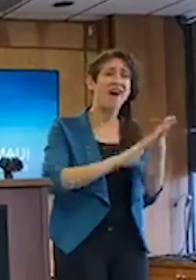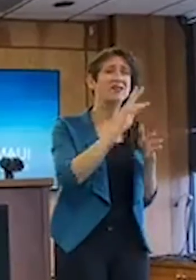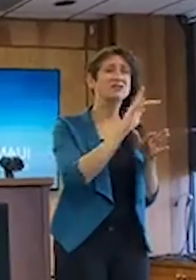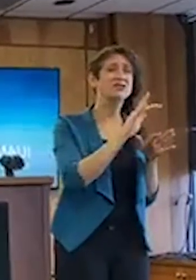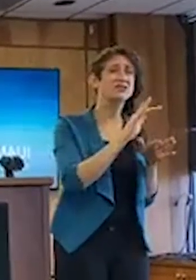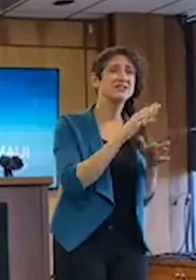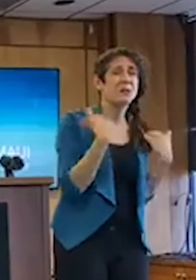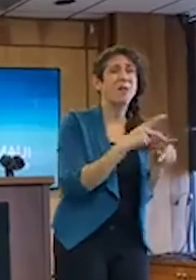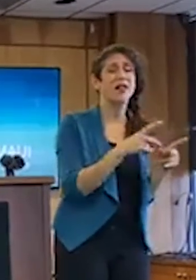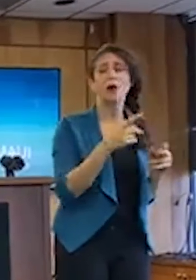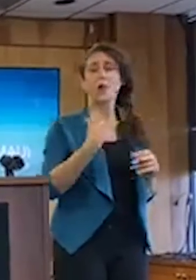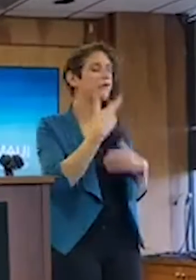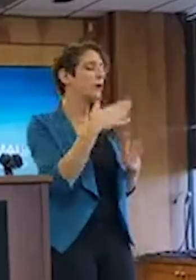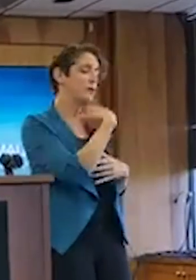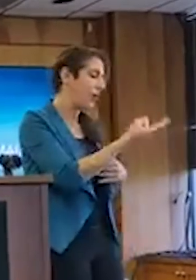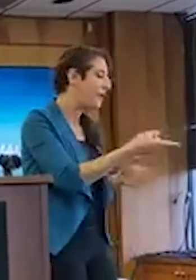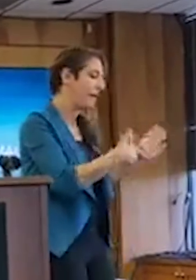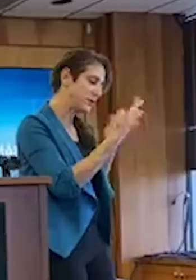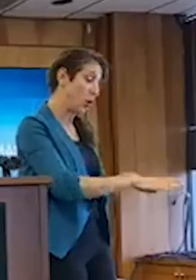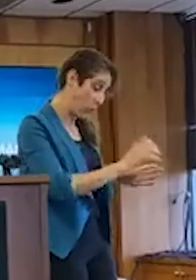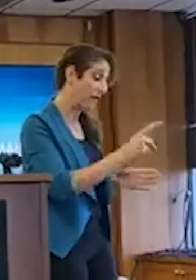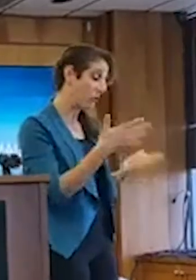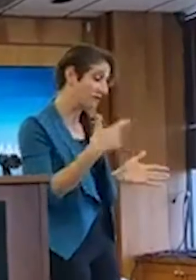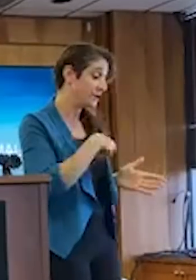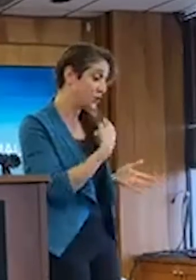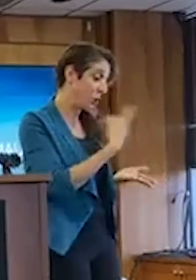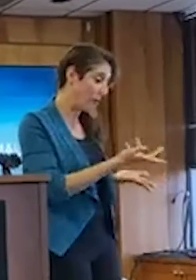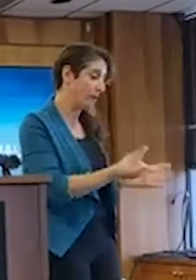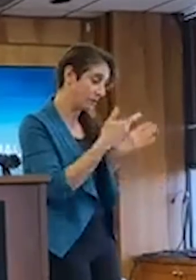Okay. Thank you. Colleen from Maui News, please.